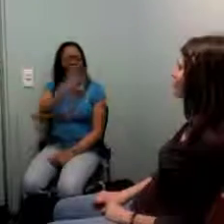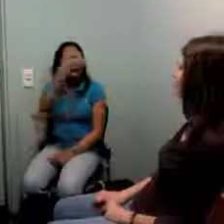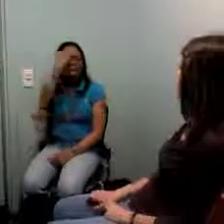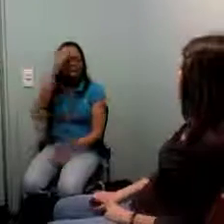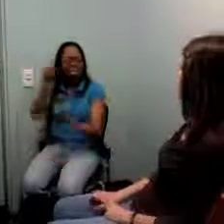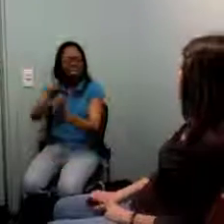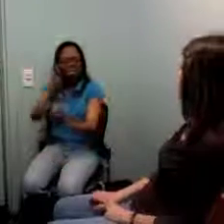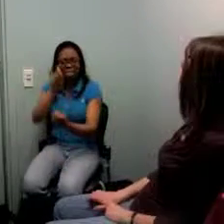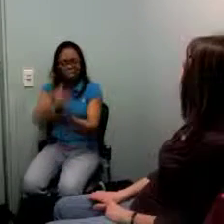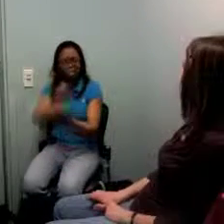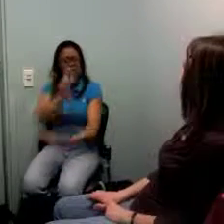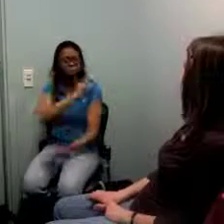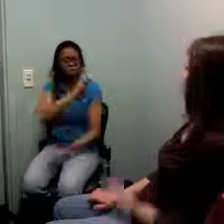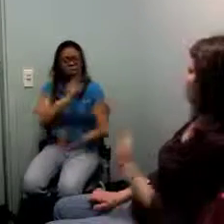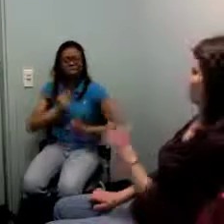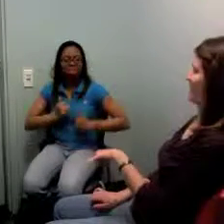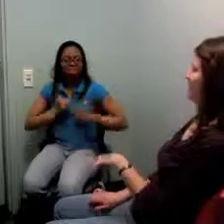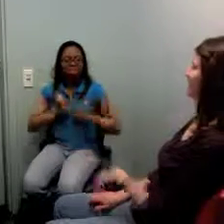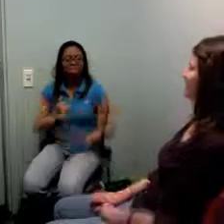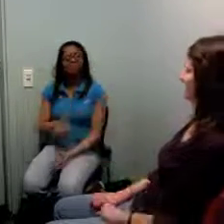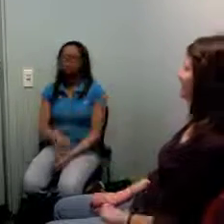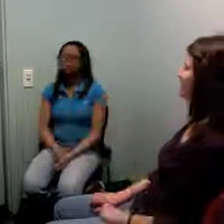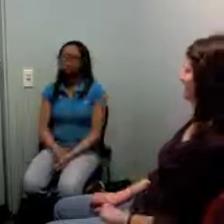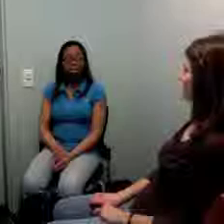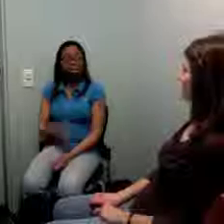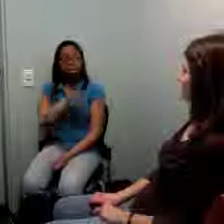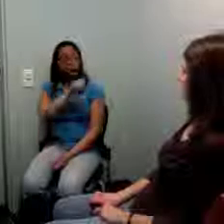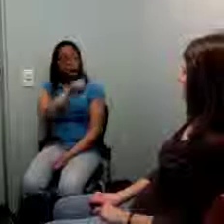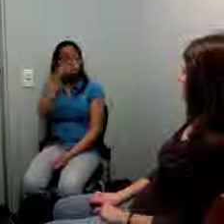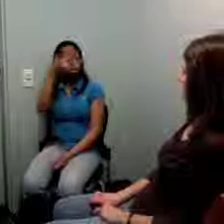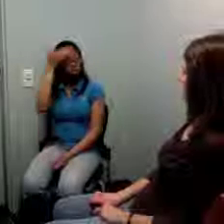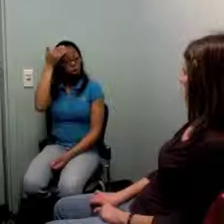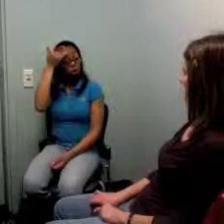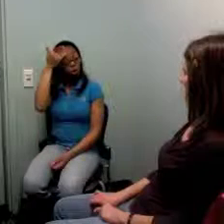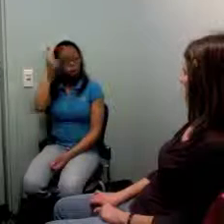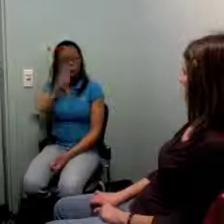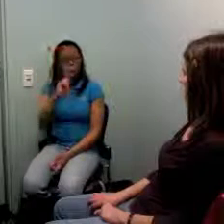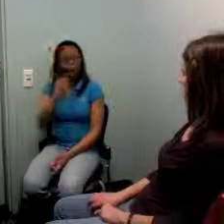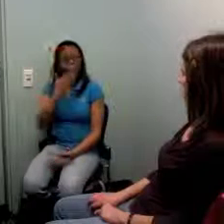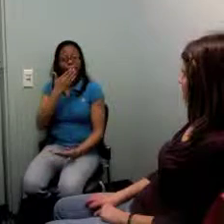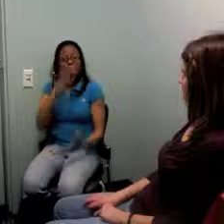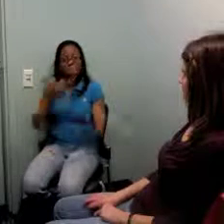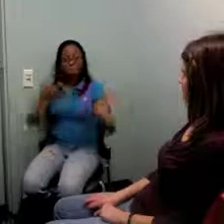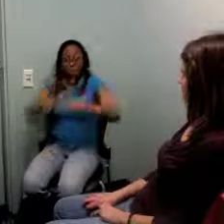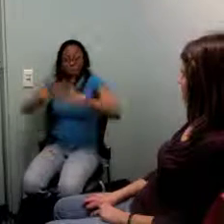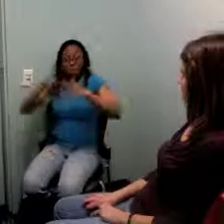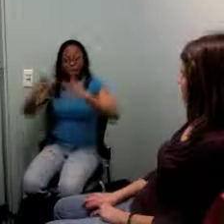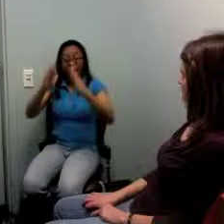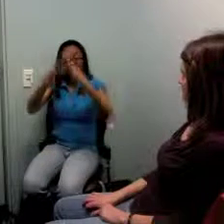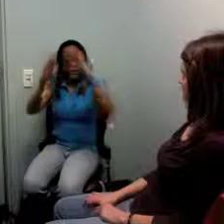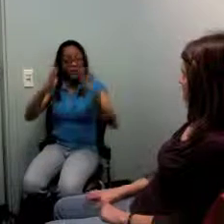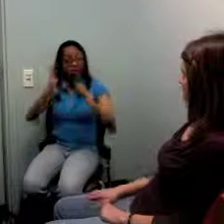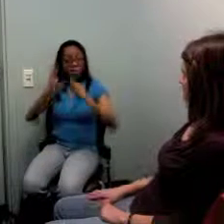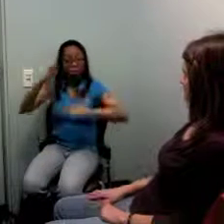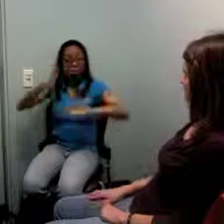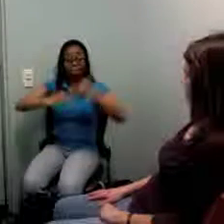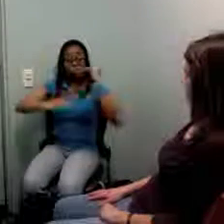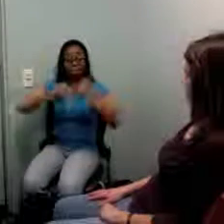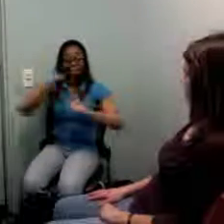at. Now, are you familiar with that really big house that they built right? It'd be north